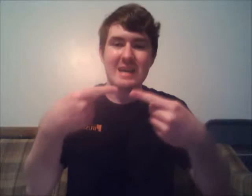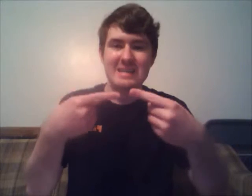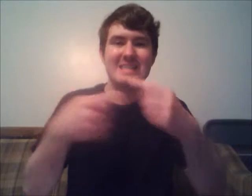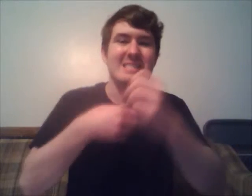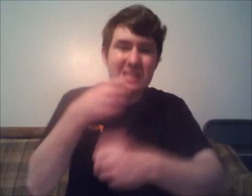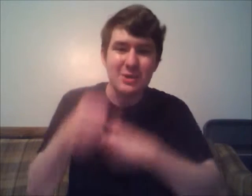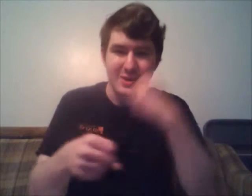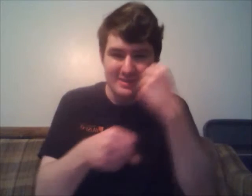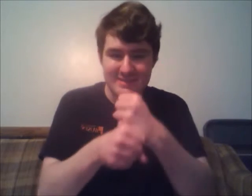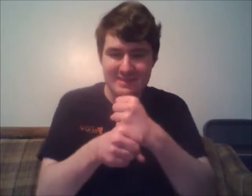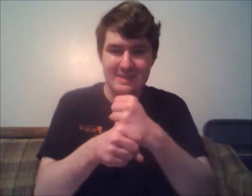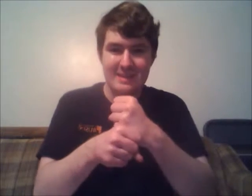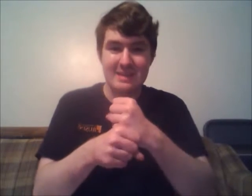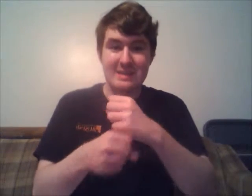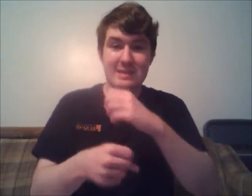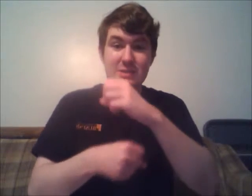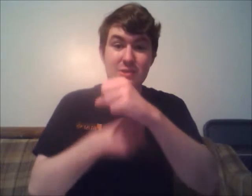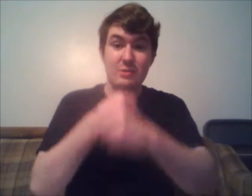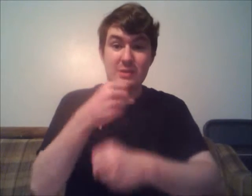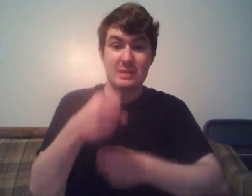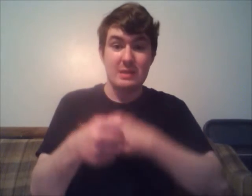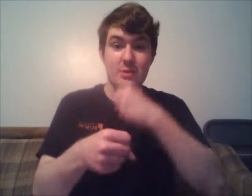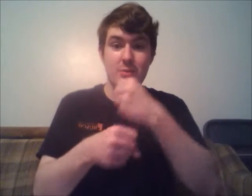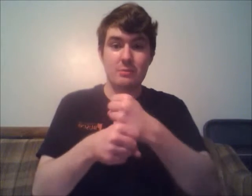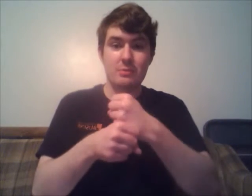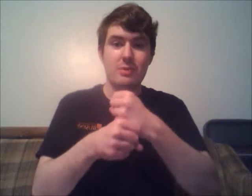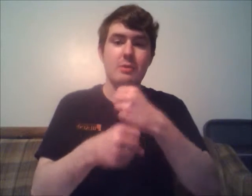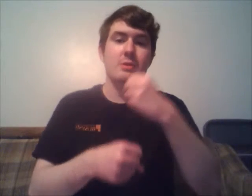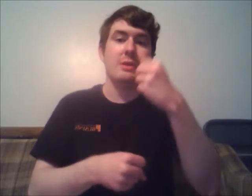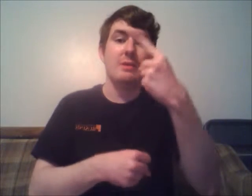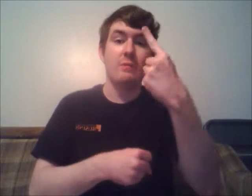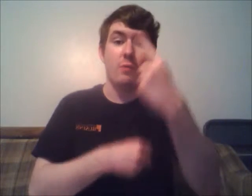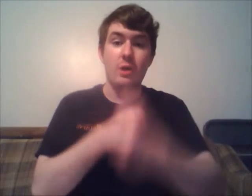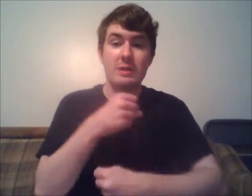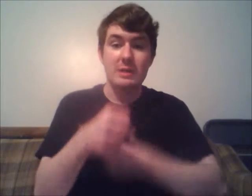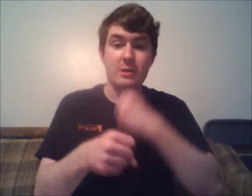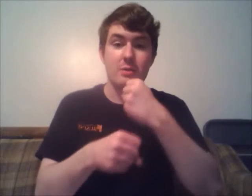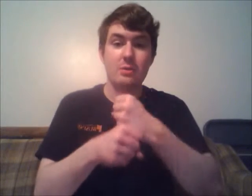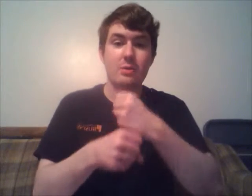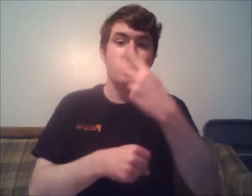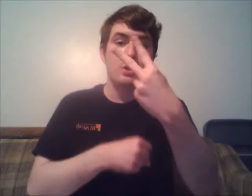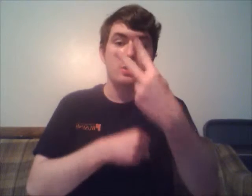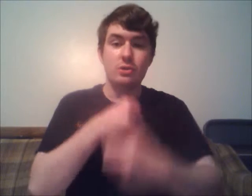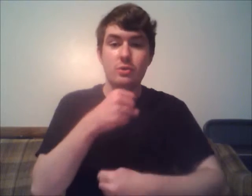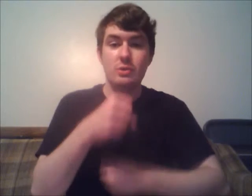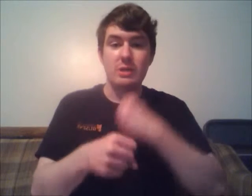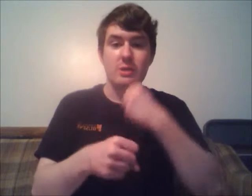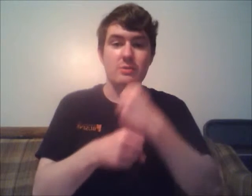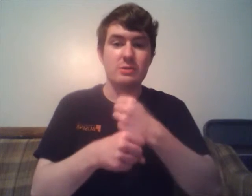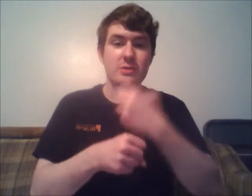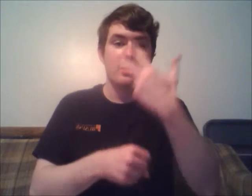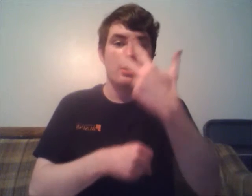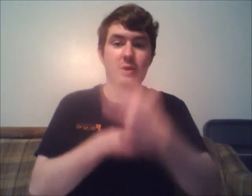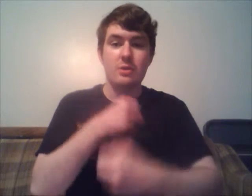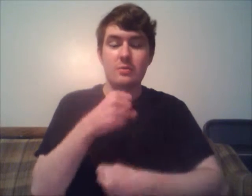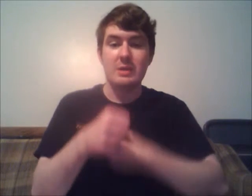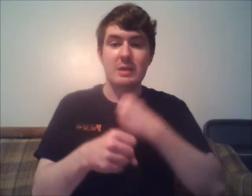is year. So year, you can have 1 year, 2 years, 3